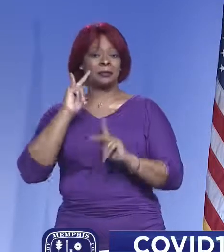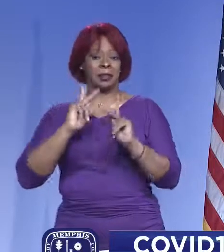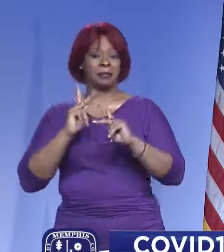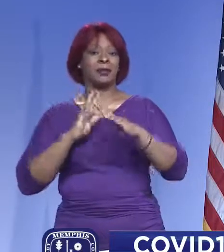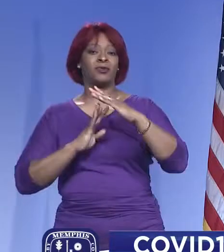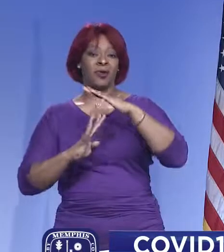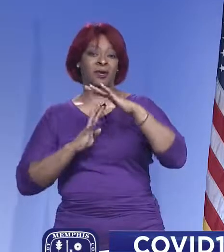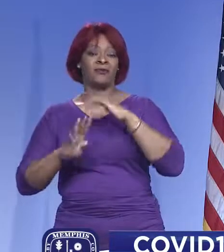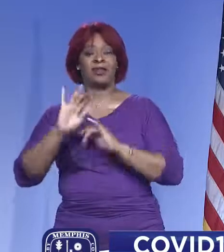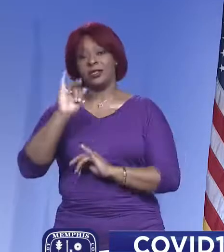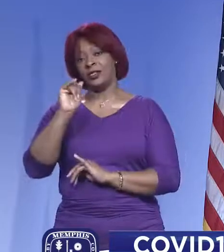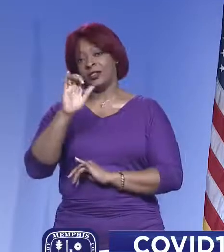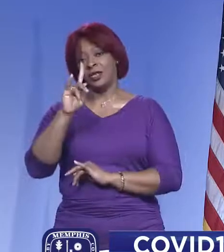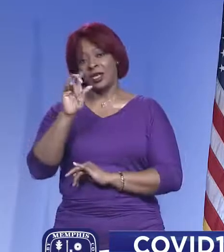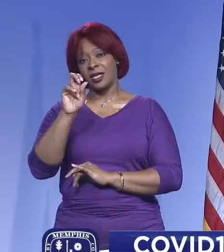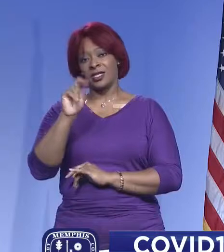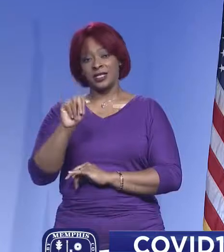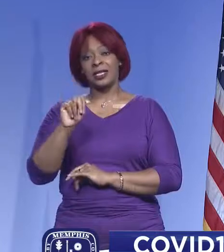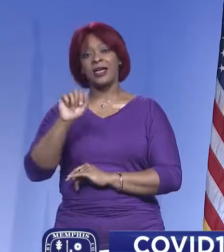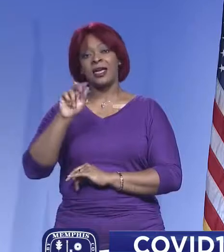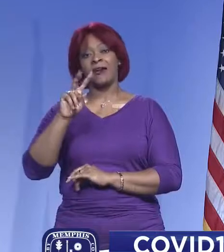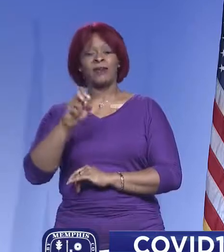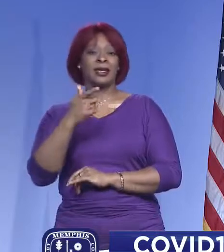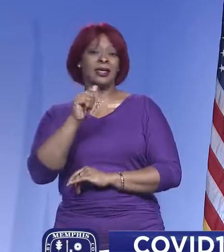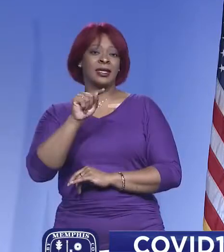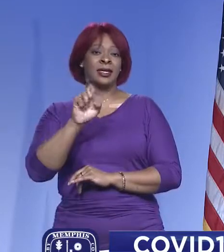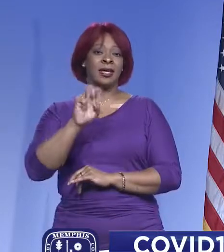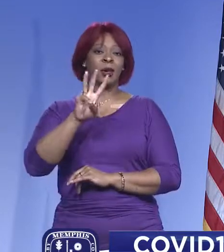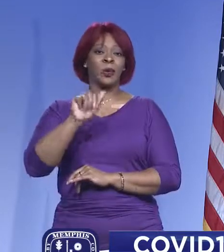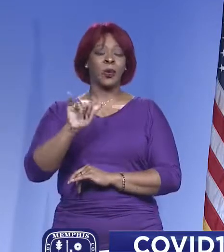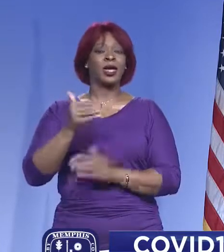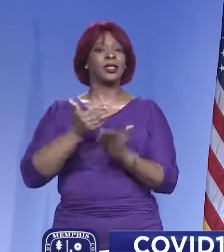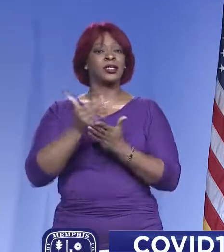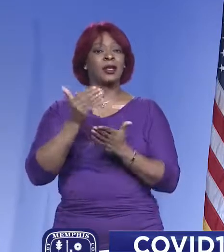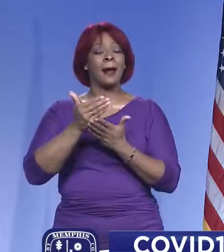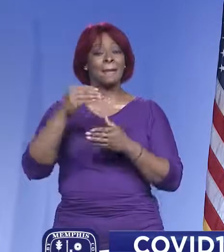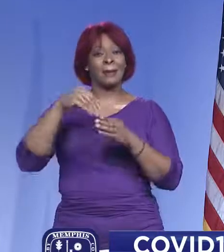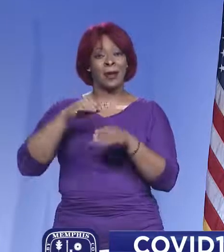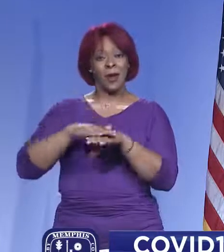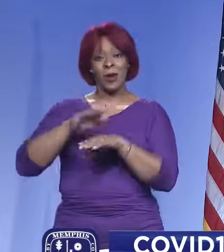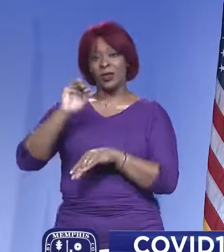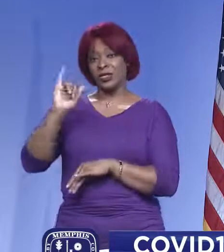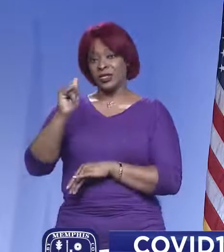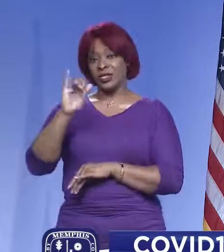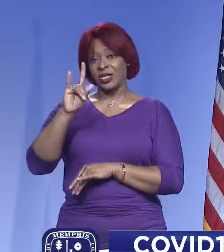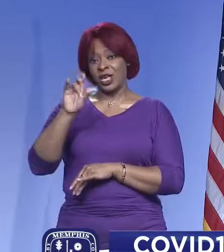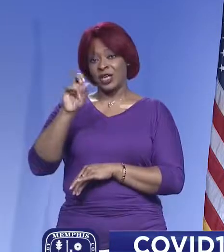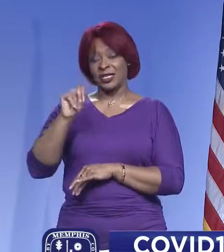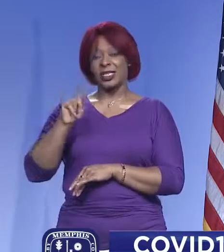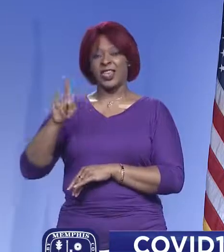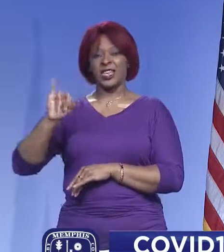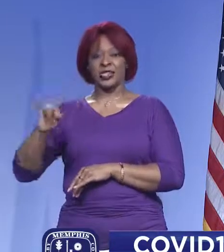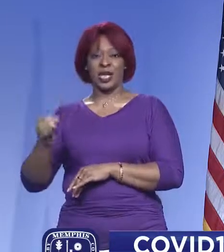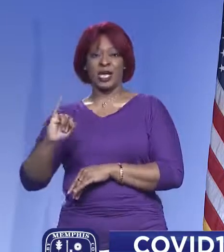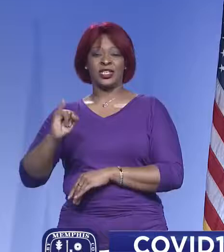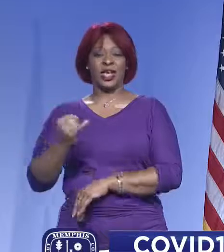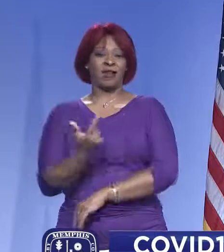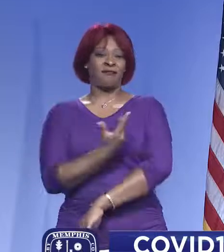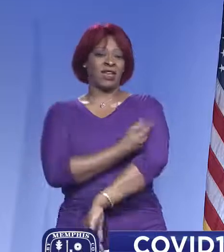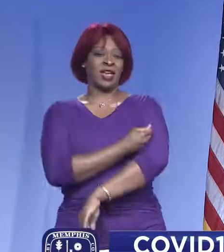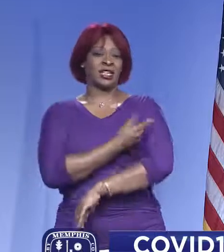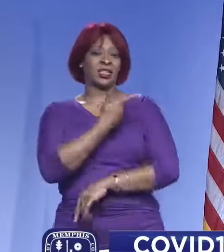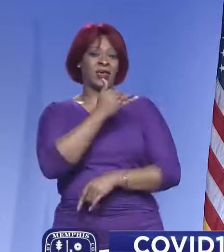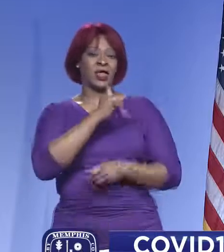the Jackson Avenue. That's the Gateway Shopping Plaza on Jackson, which is administering the one-shot J&J vaccine